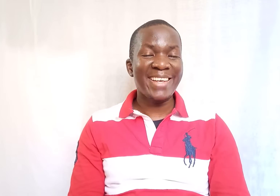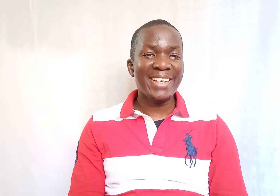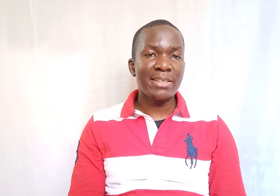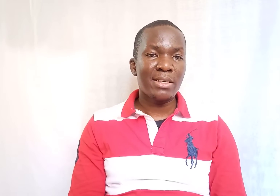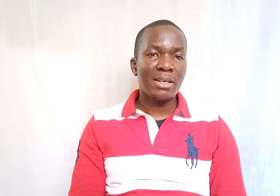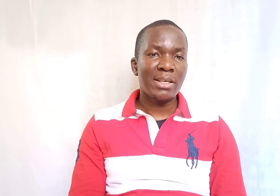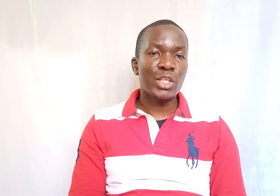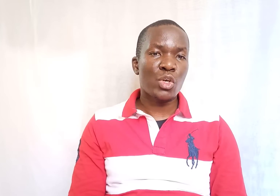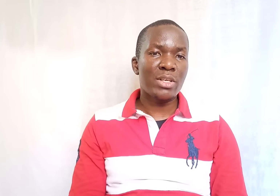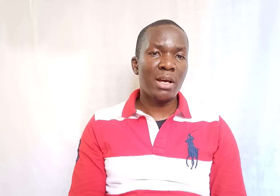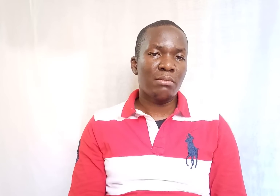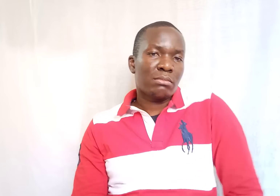shrugging the shoulder,